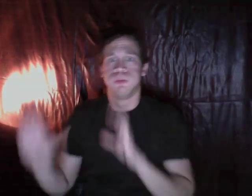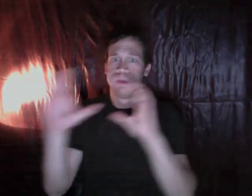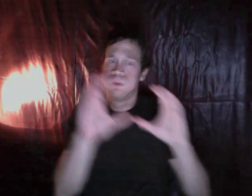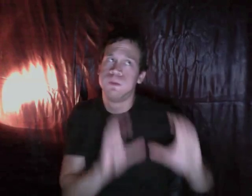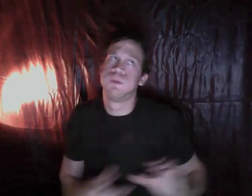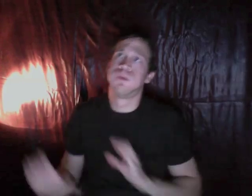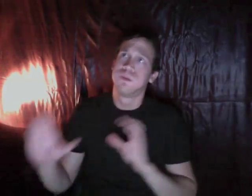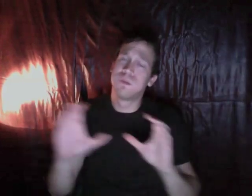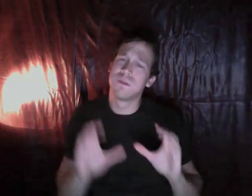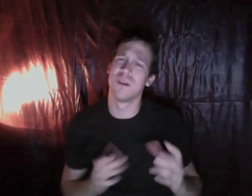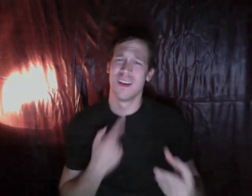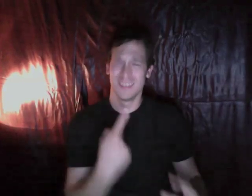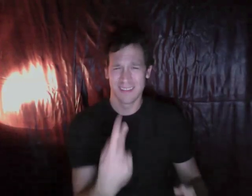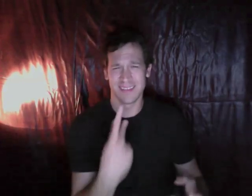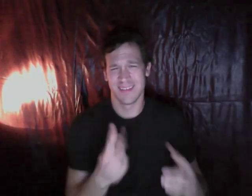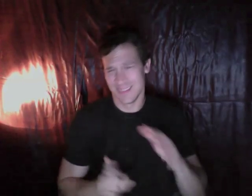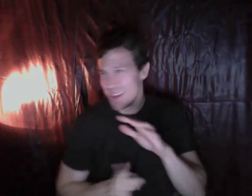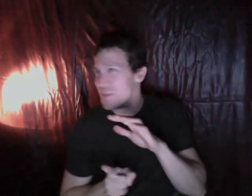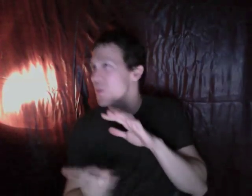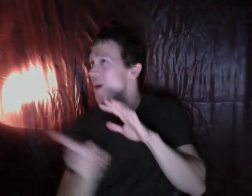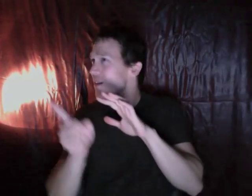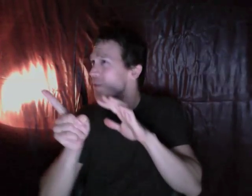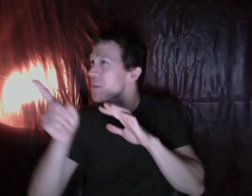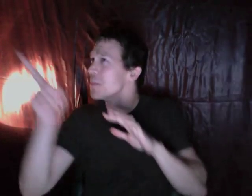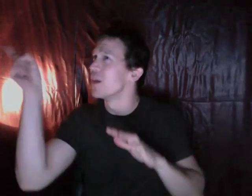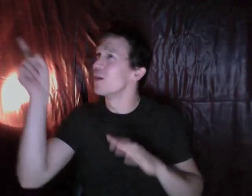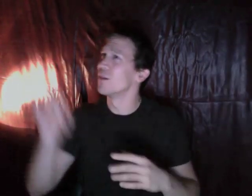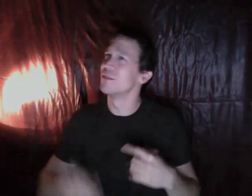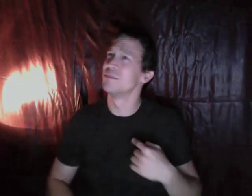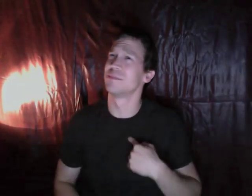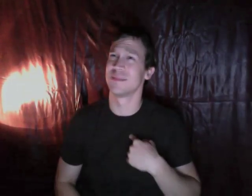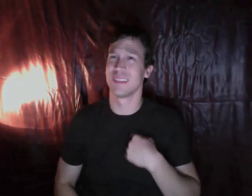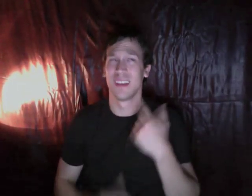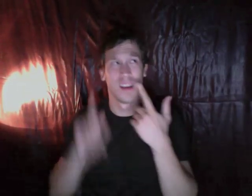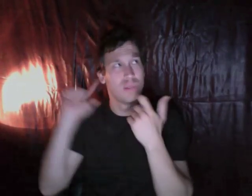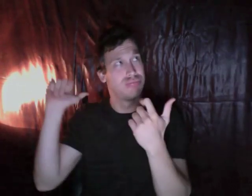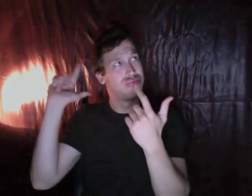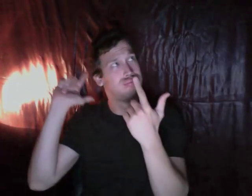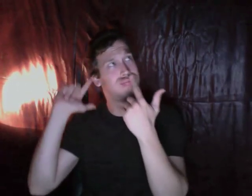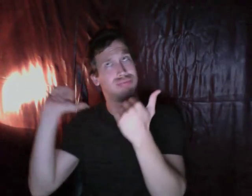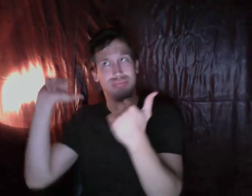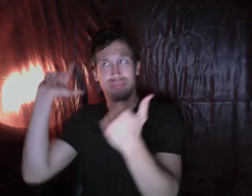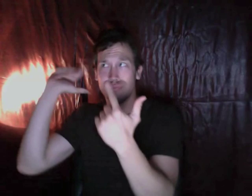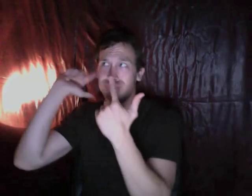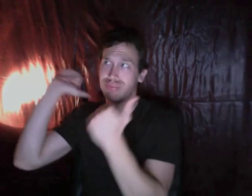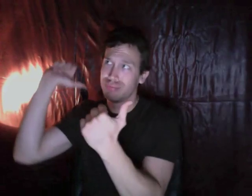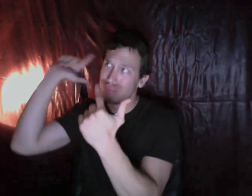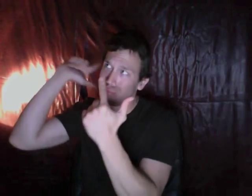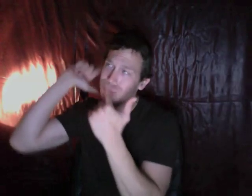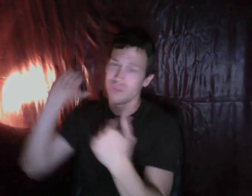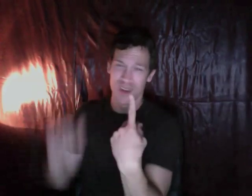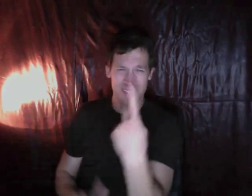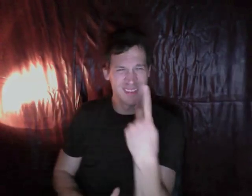insomniac. Please take me away from here. Why do I tire of counting sheep? Please take